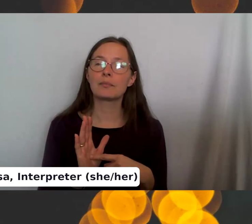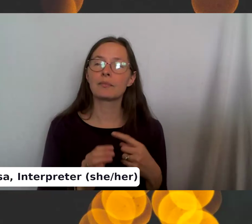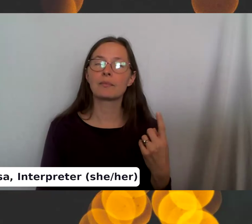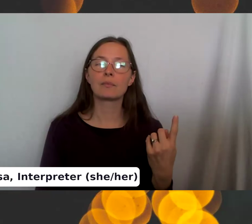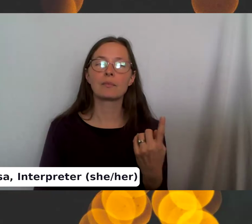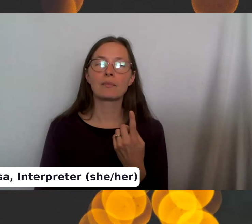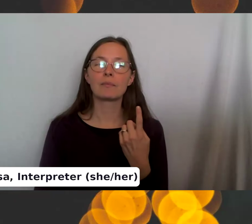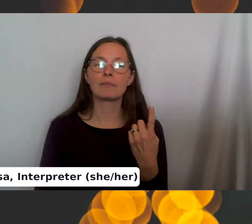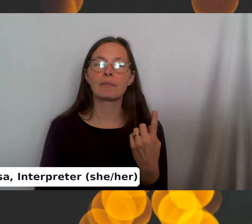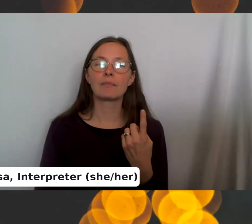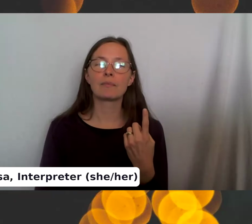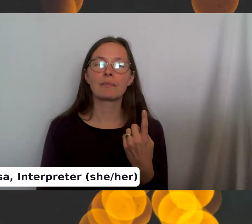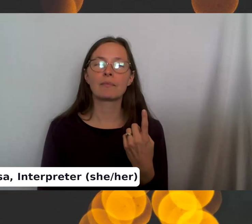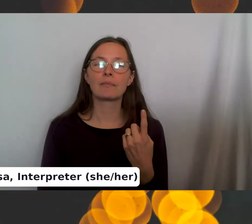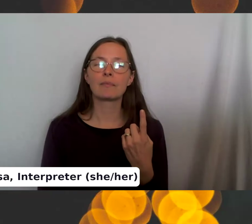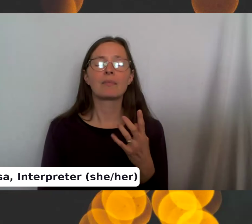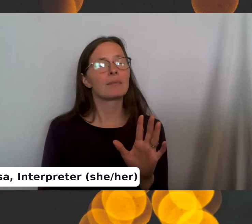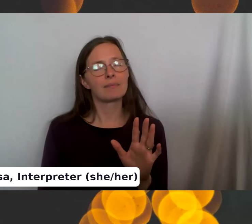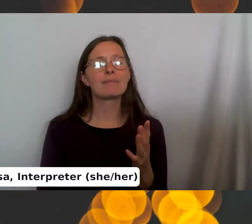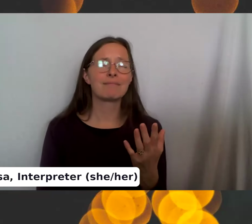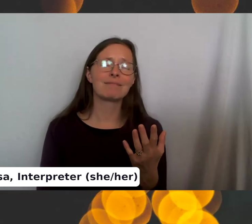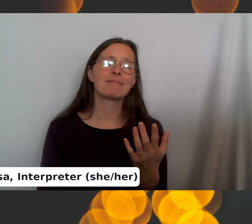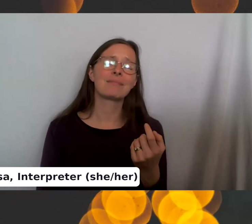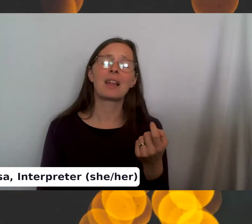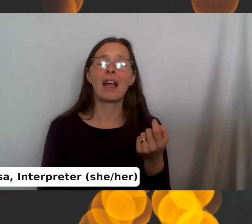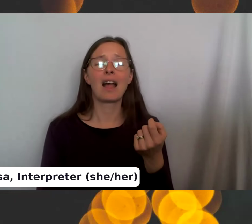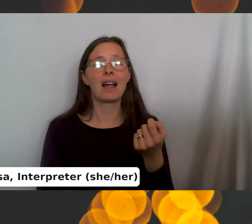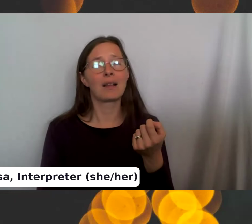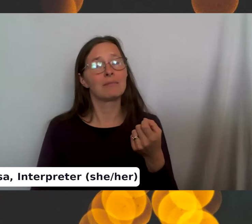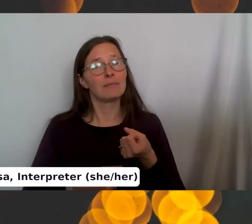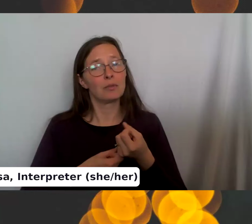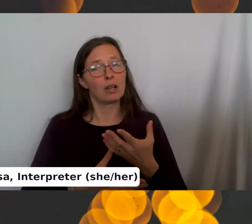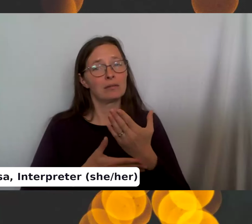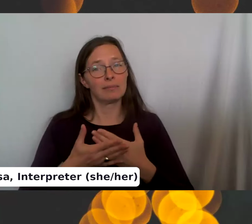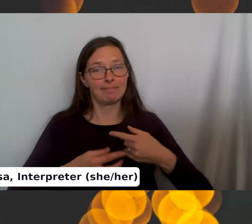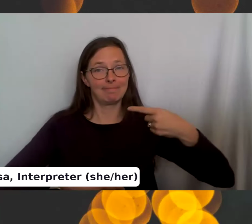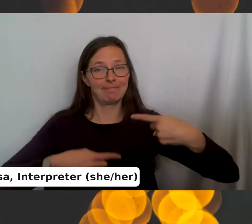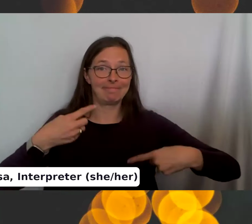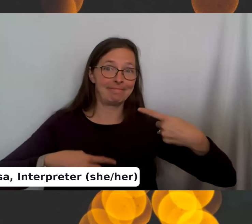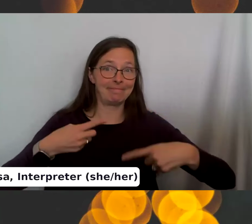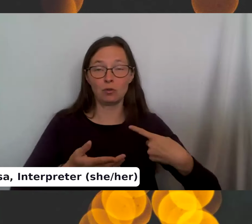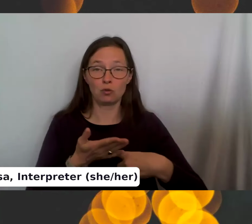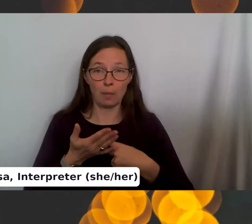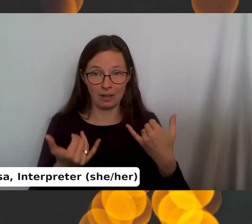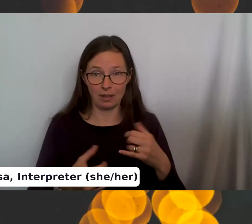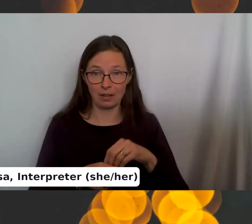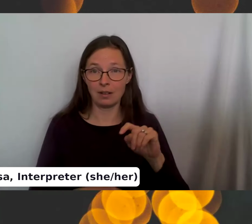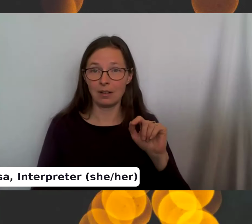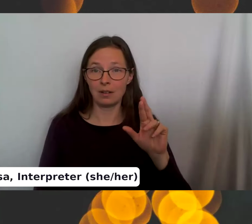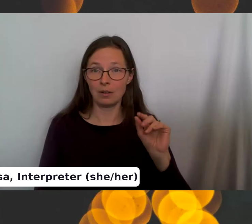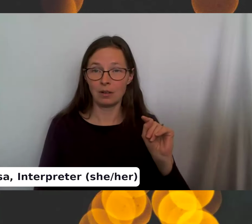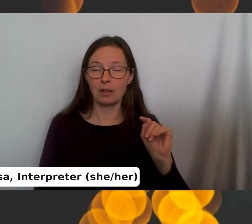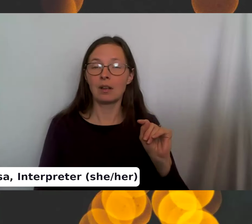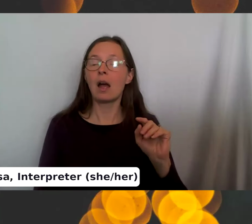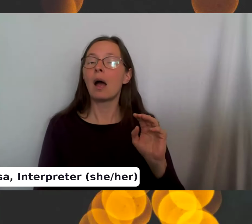something that is a little controversial to talk about now in tarot, which is masculine